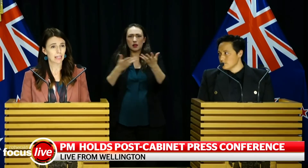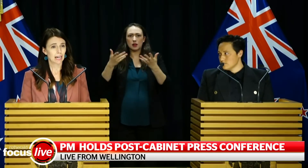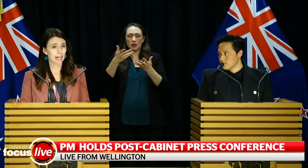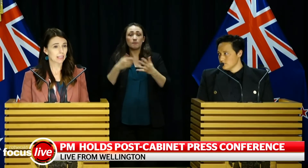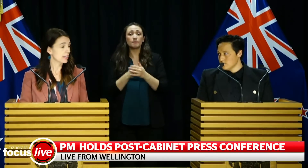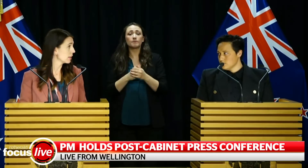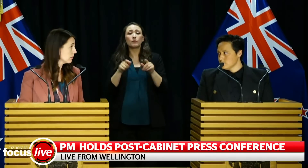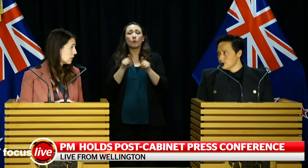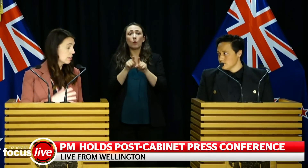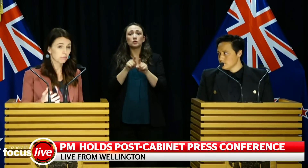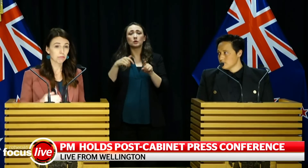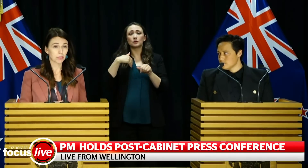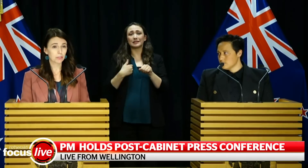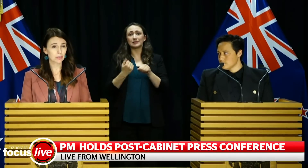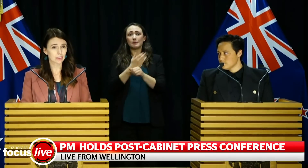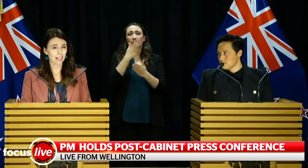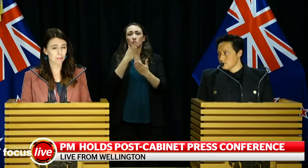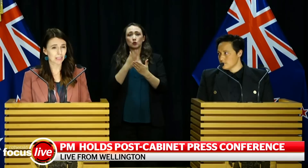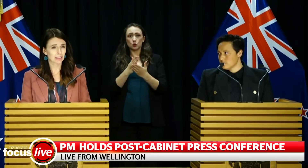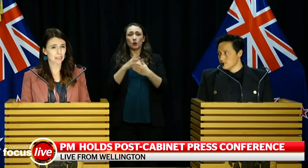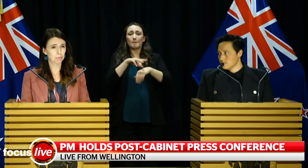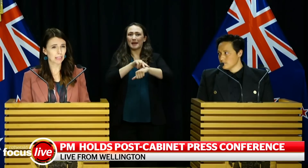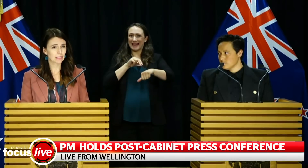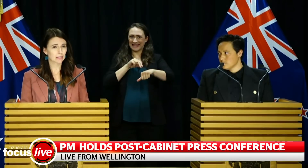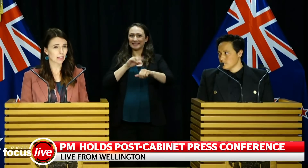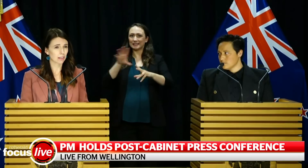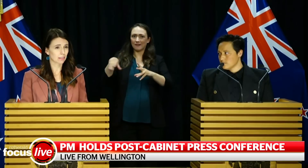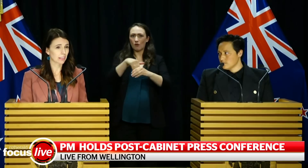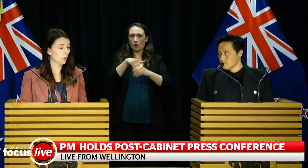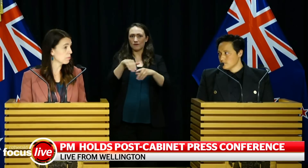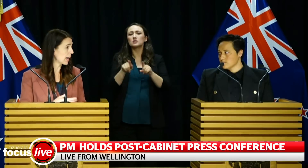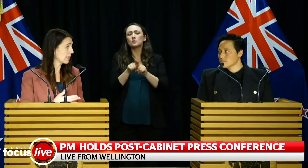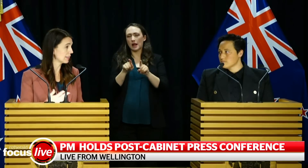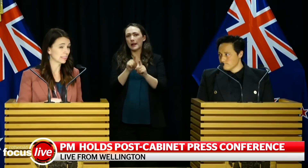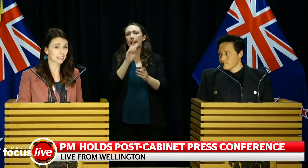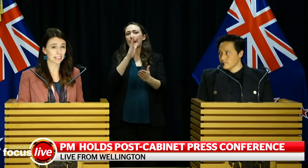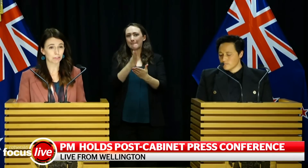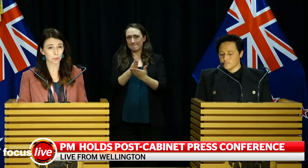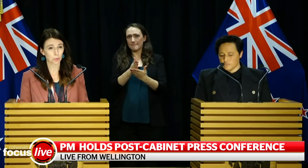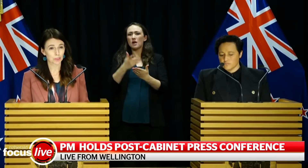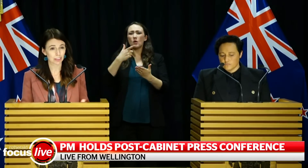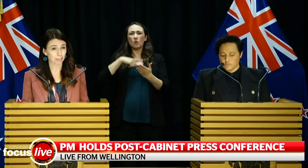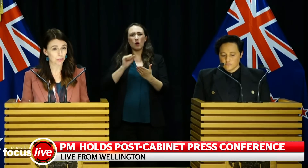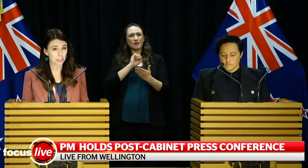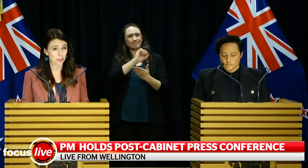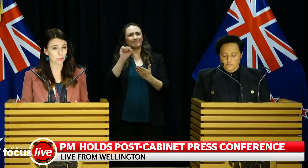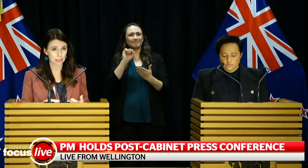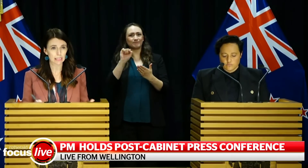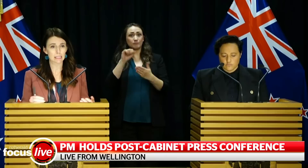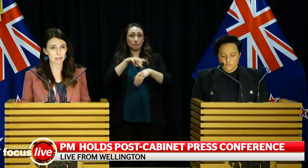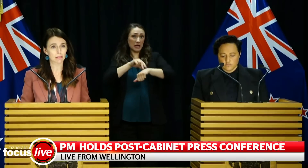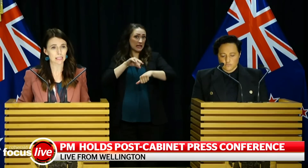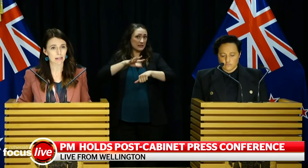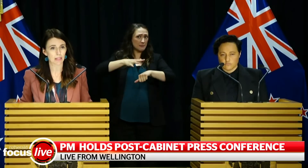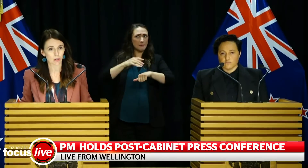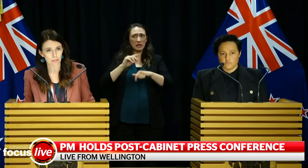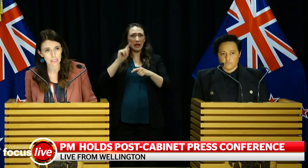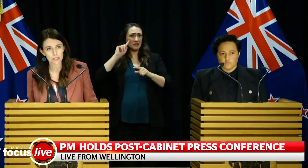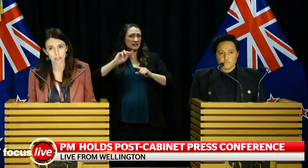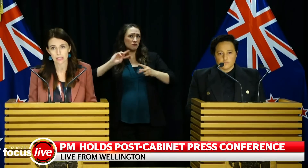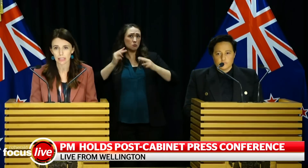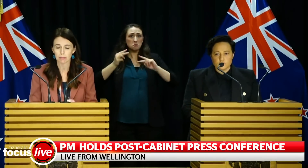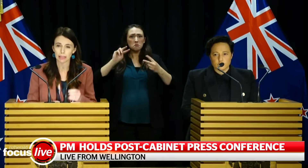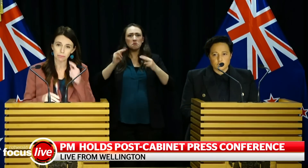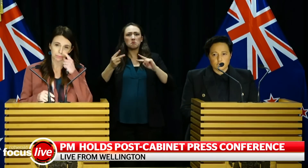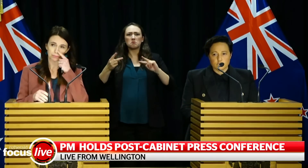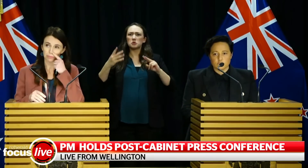because their views in this space, may lend itself towards different thresholds. Let's have that